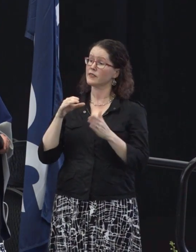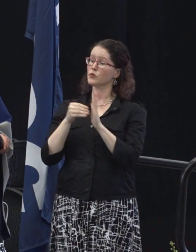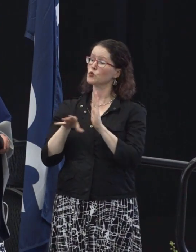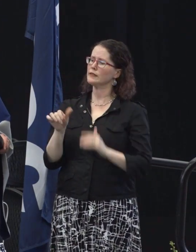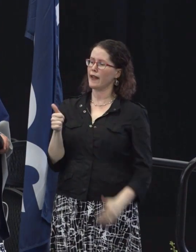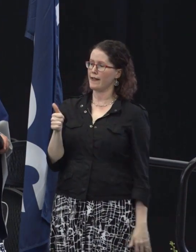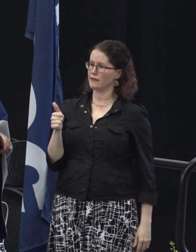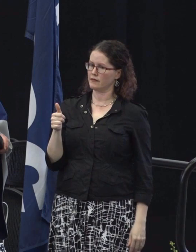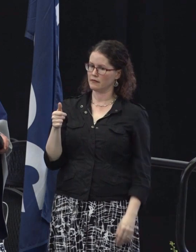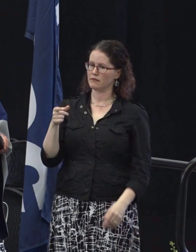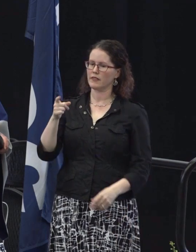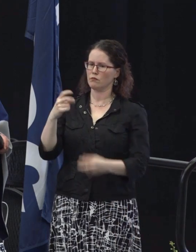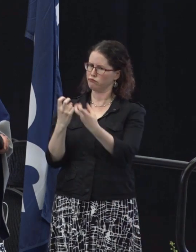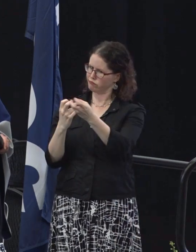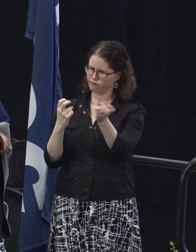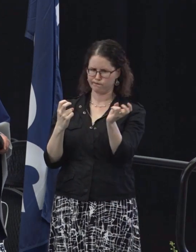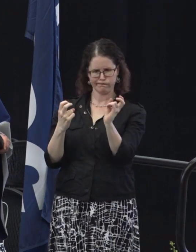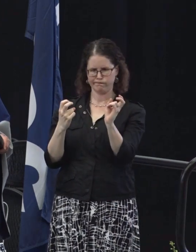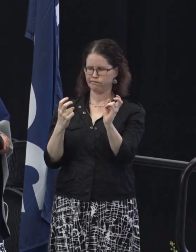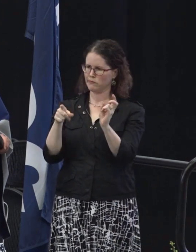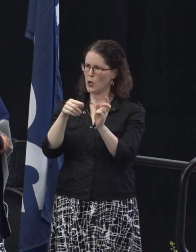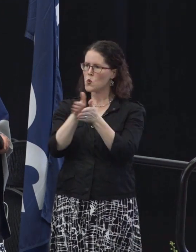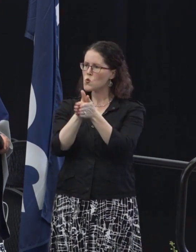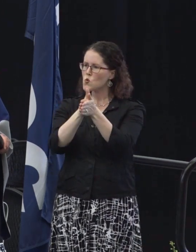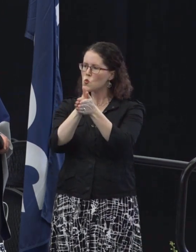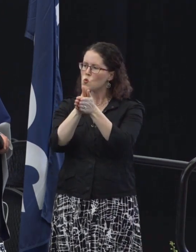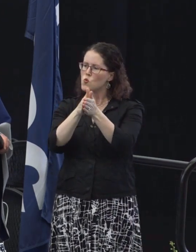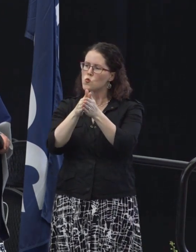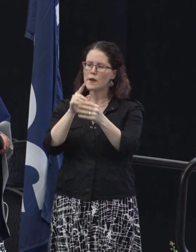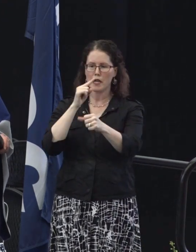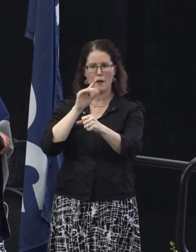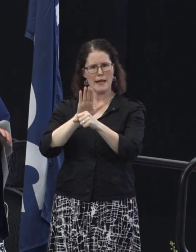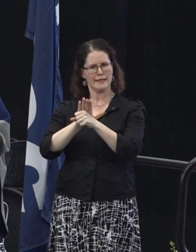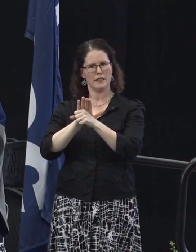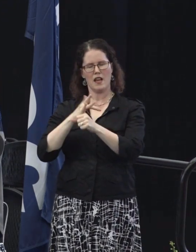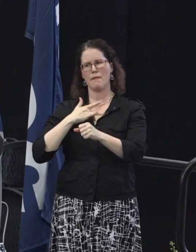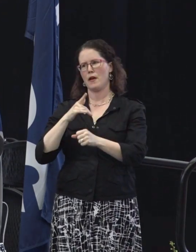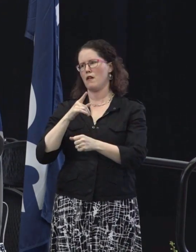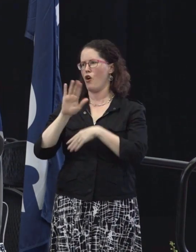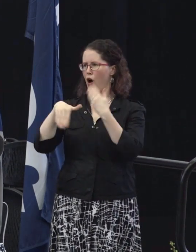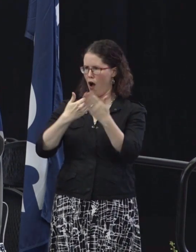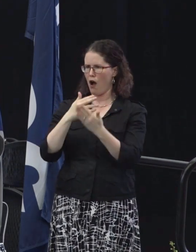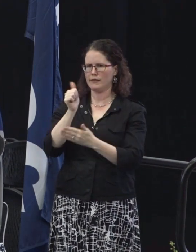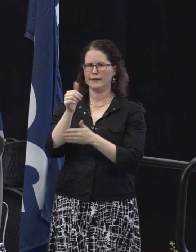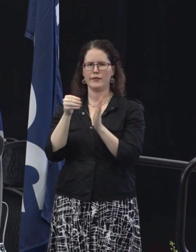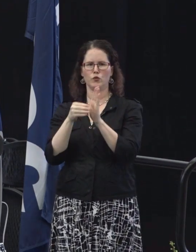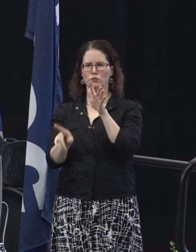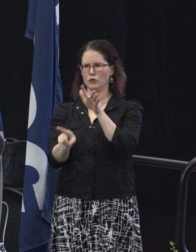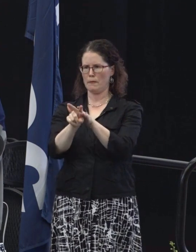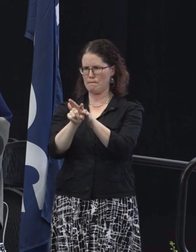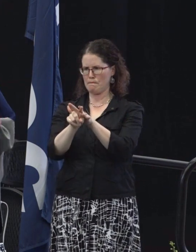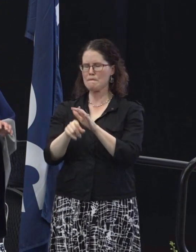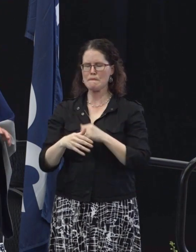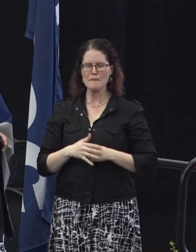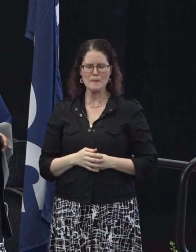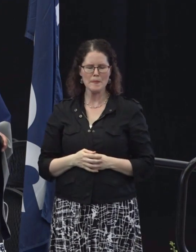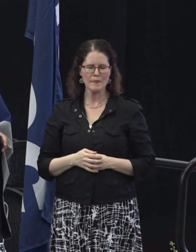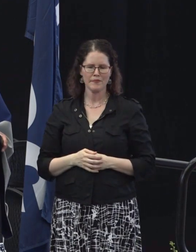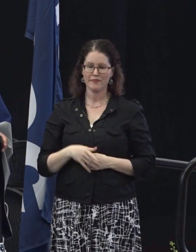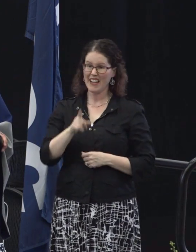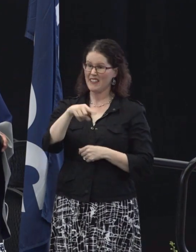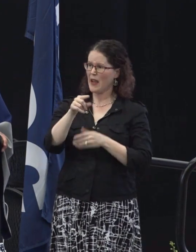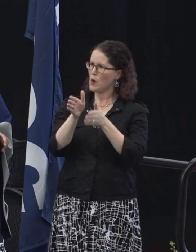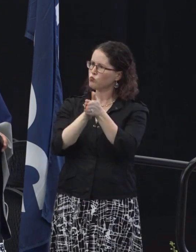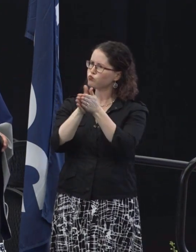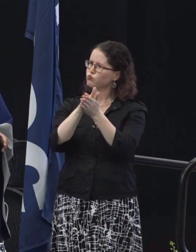were very eager, they were very committed, and there was always 100% attendance. and they were particularly interested in